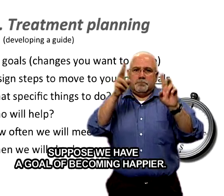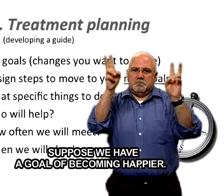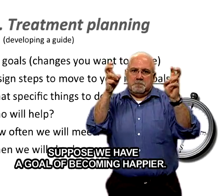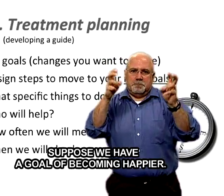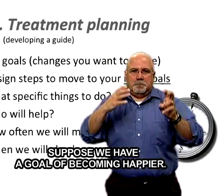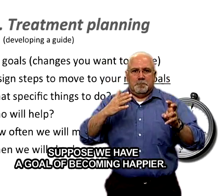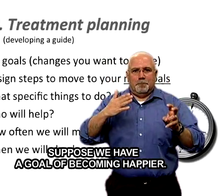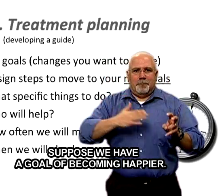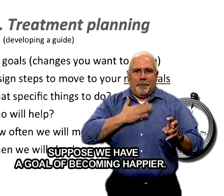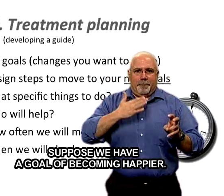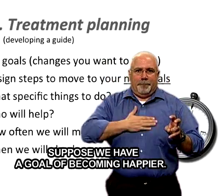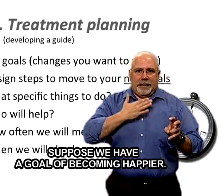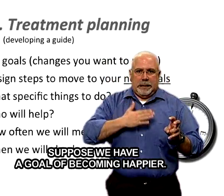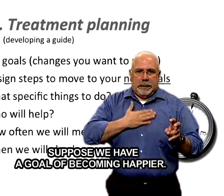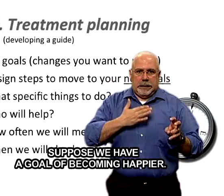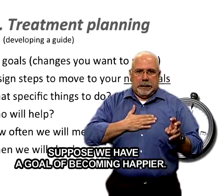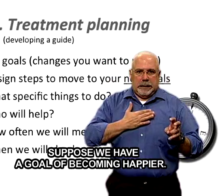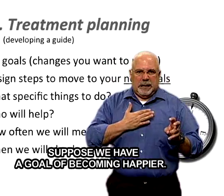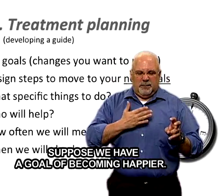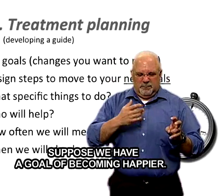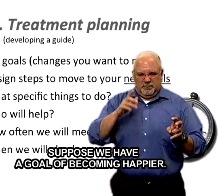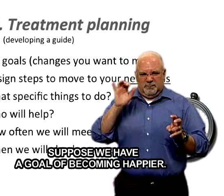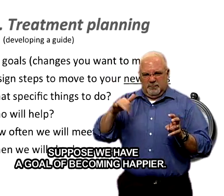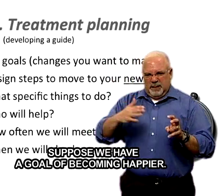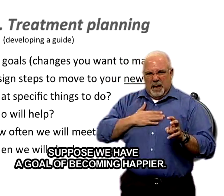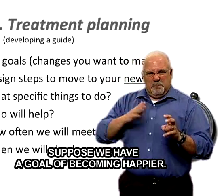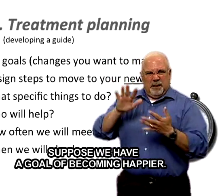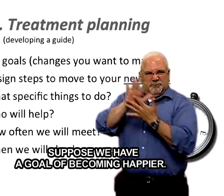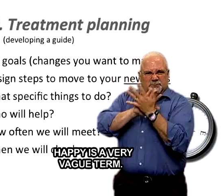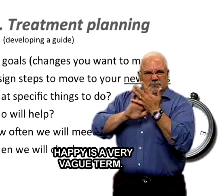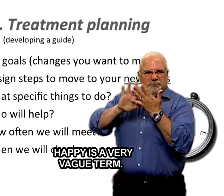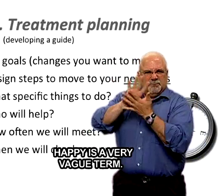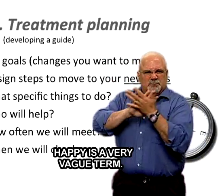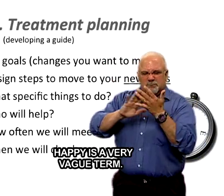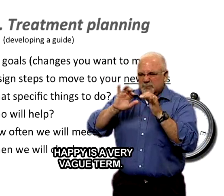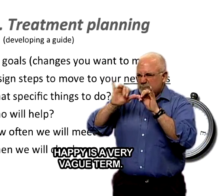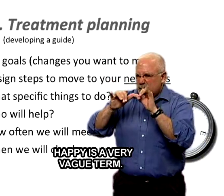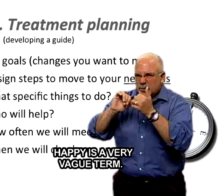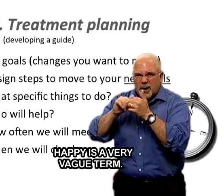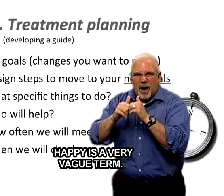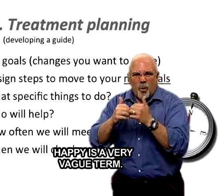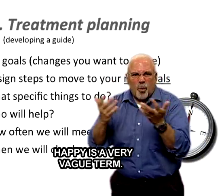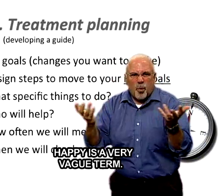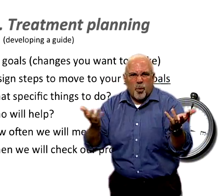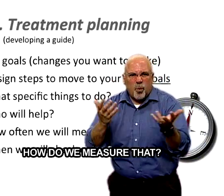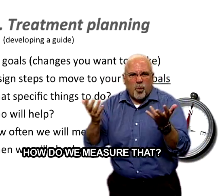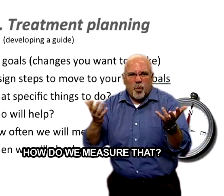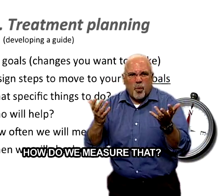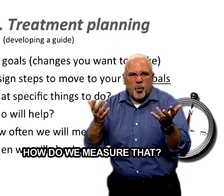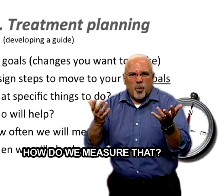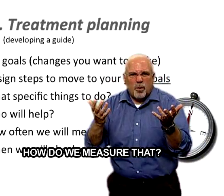Suppose we have a goal of becoming happier. Happy is a very vague term. How do we measure